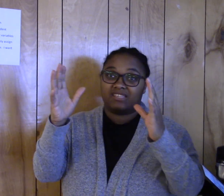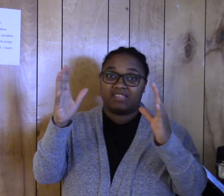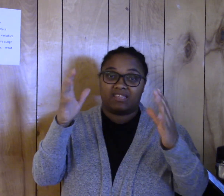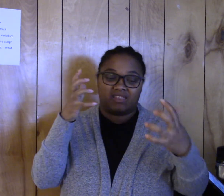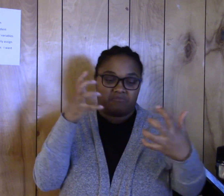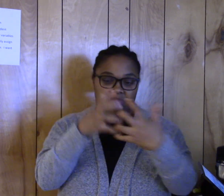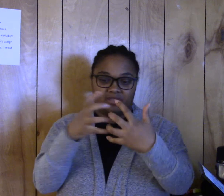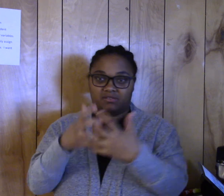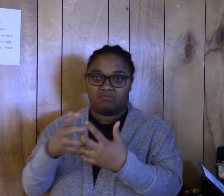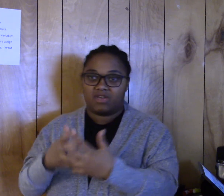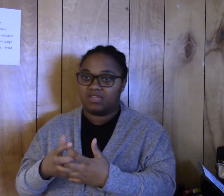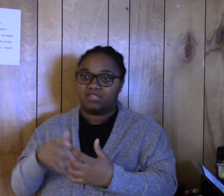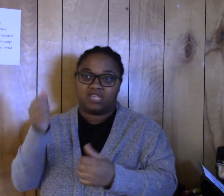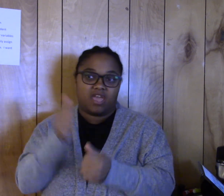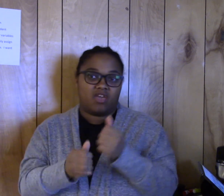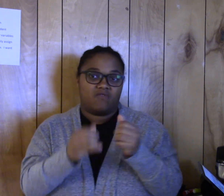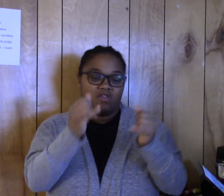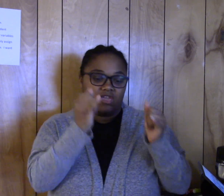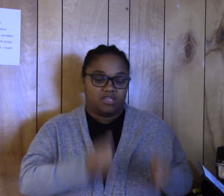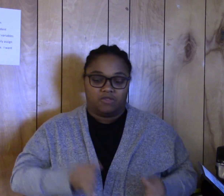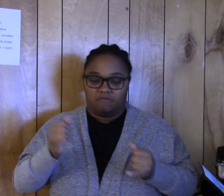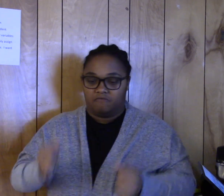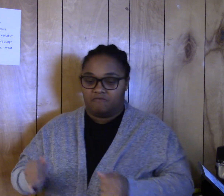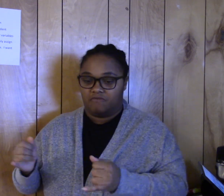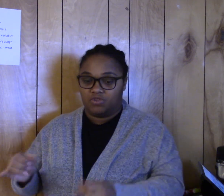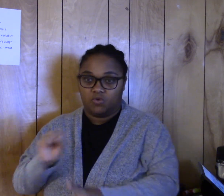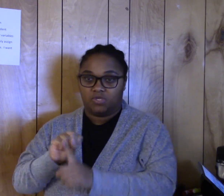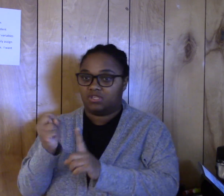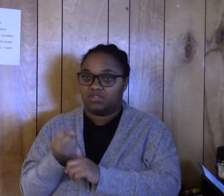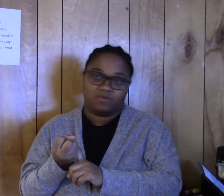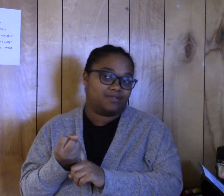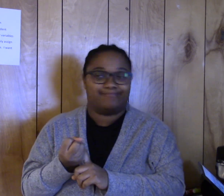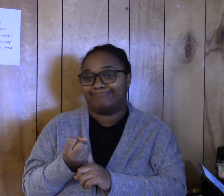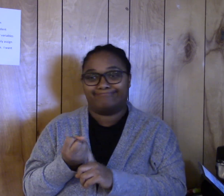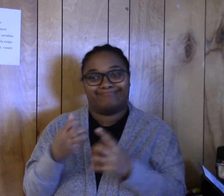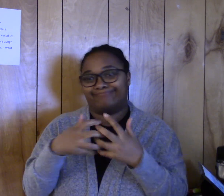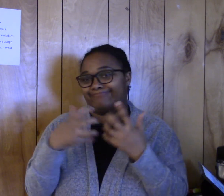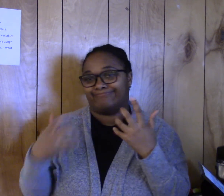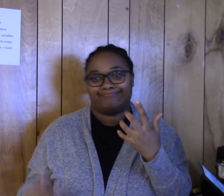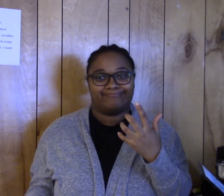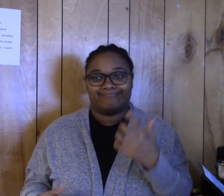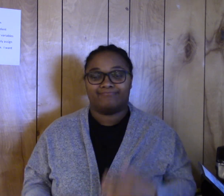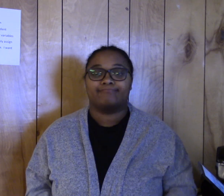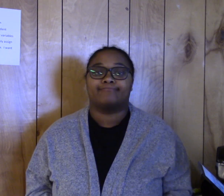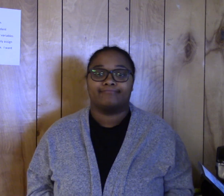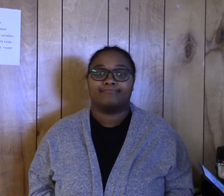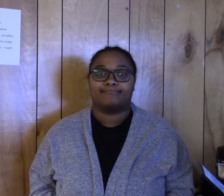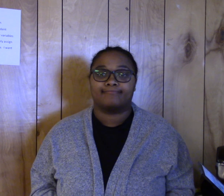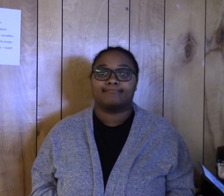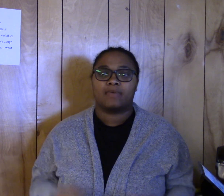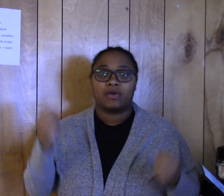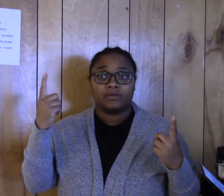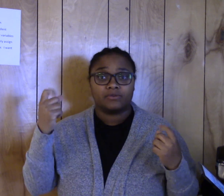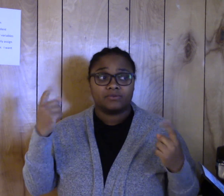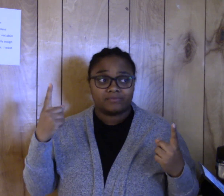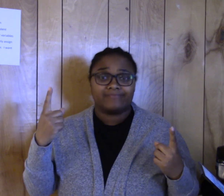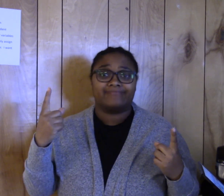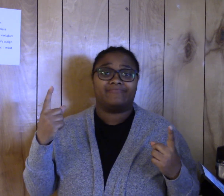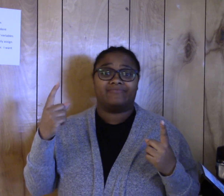We know that our behavior in situations like this is situational. I find